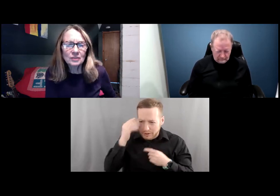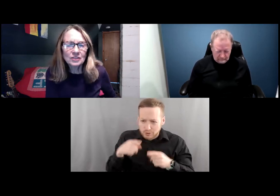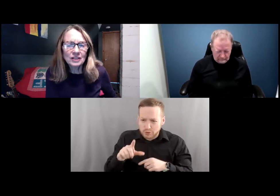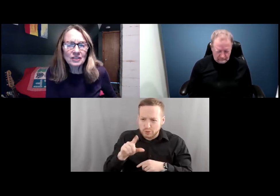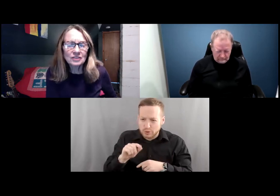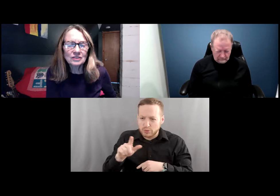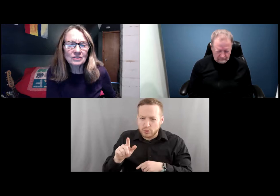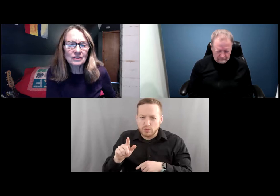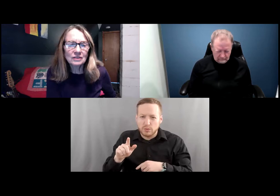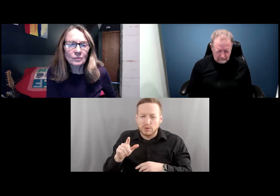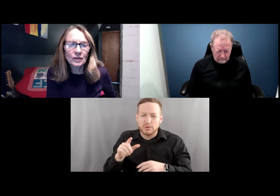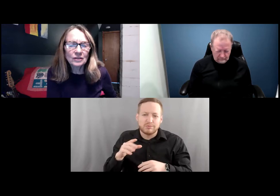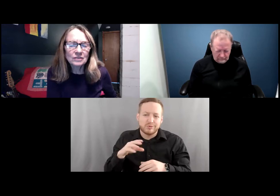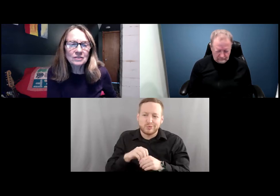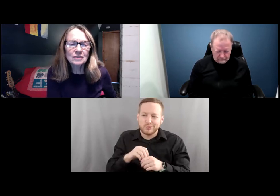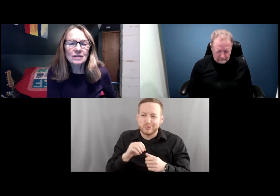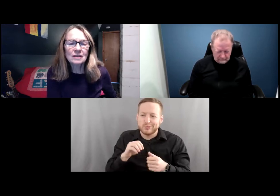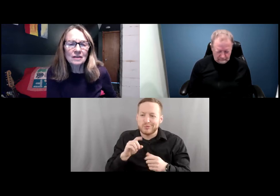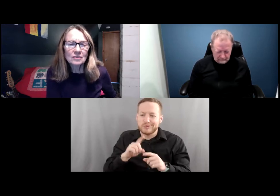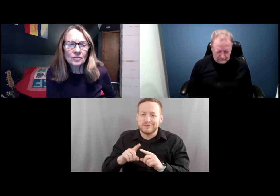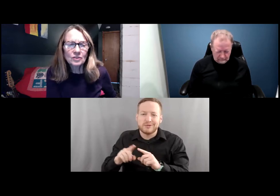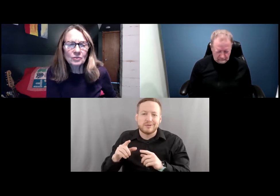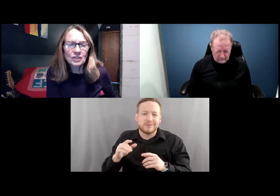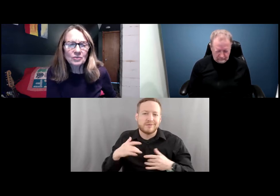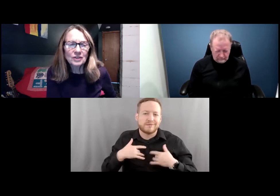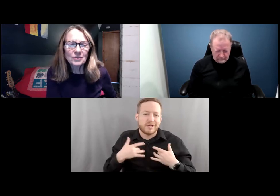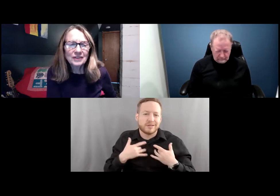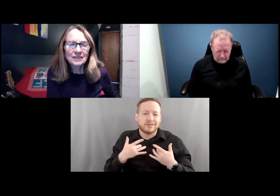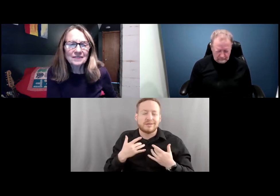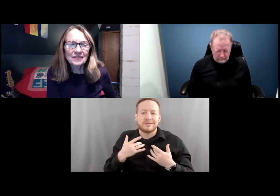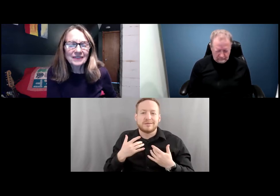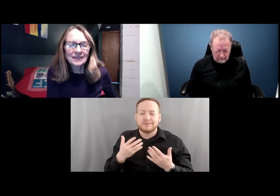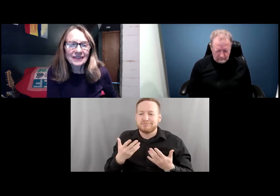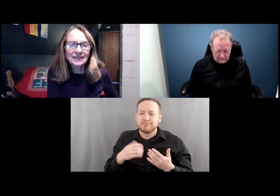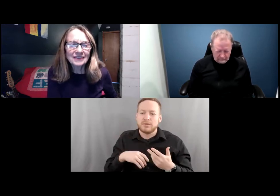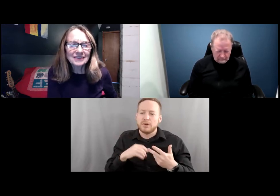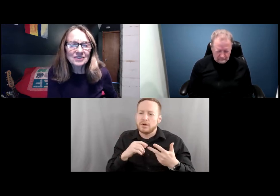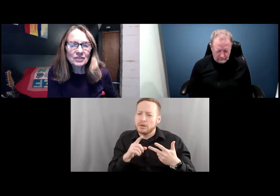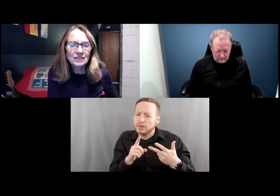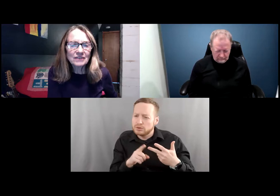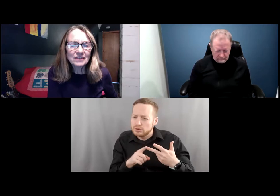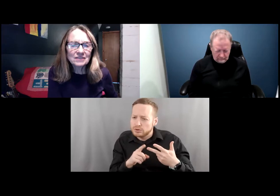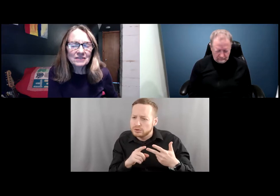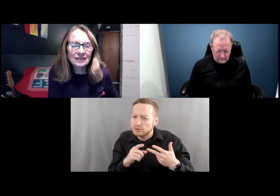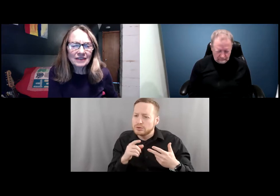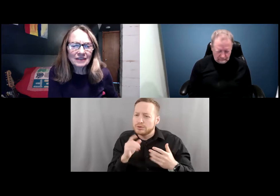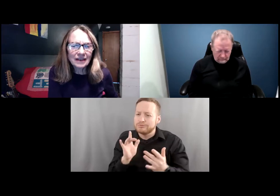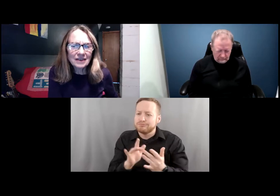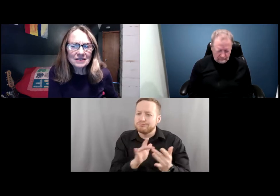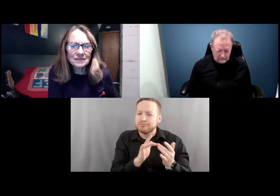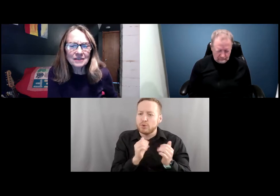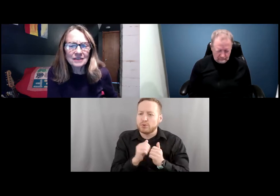partnership education awareness for 2021 and different events. And